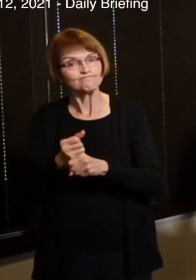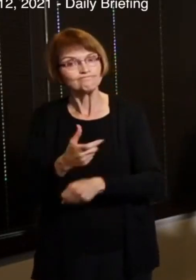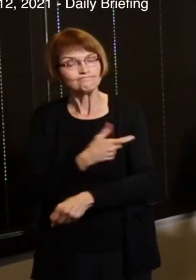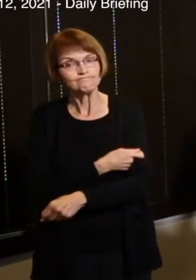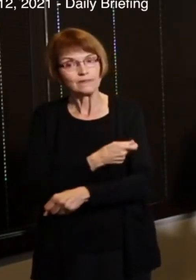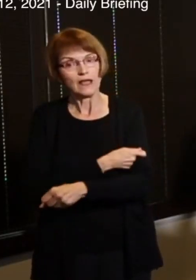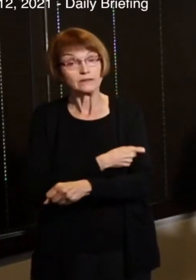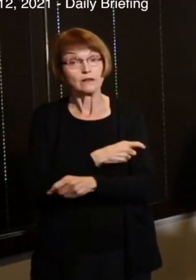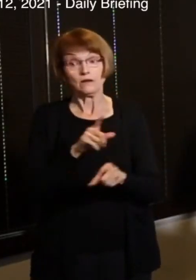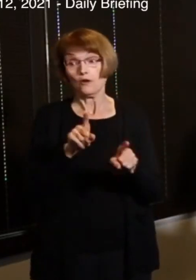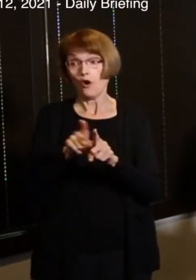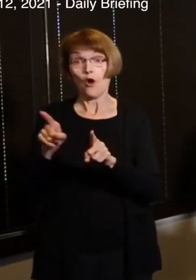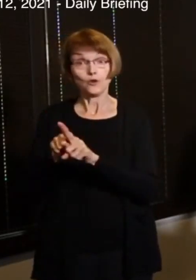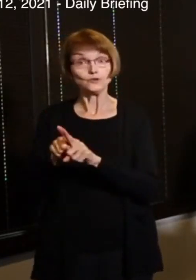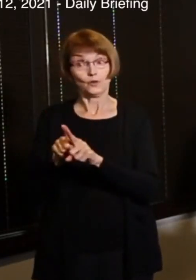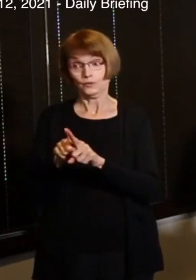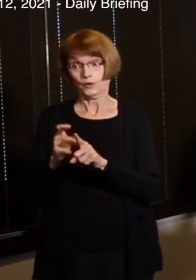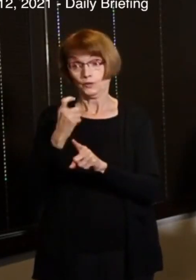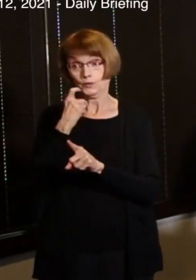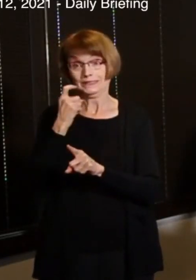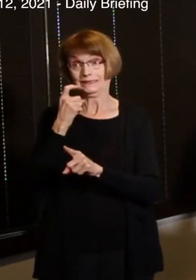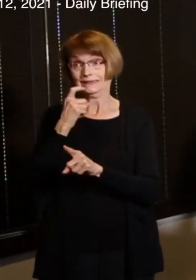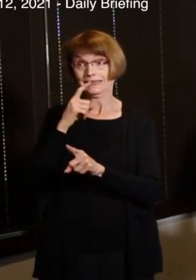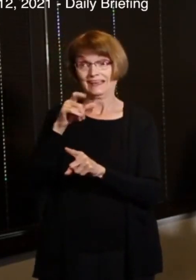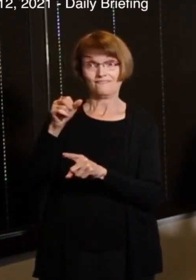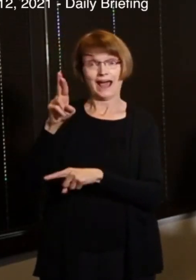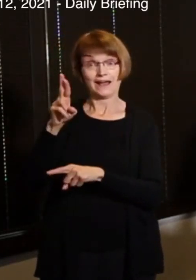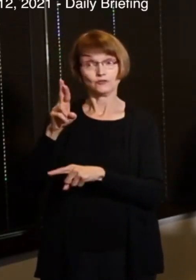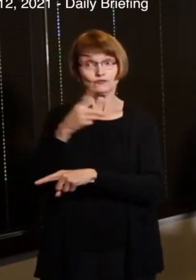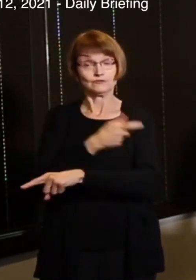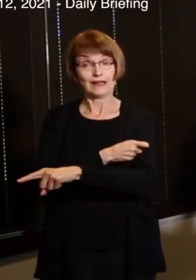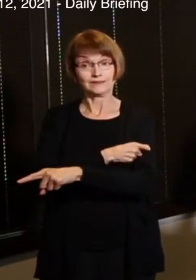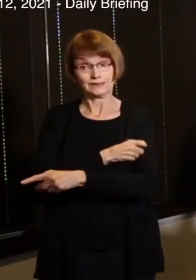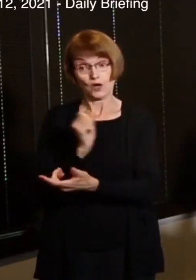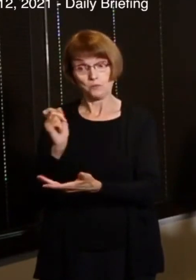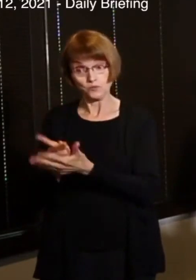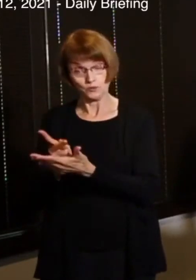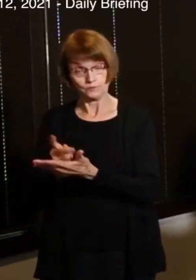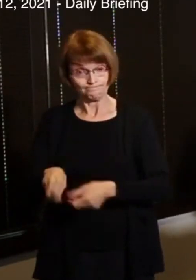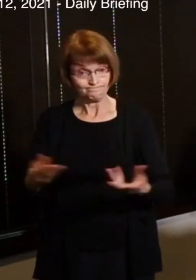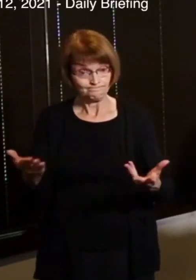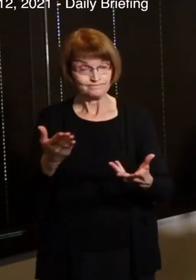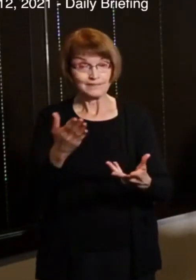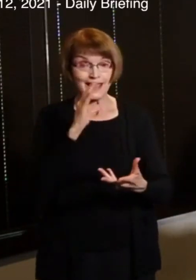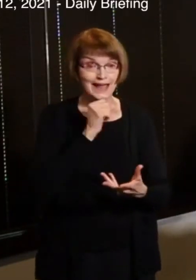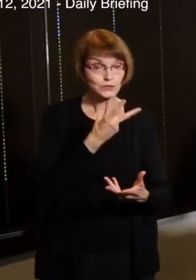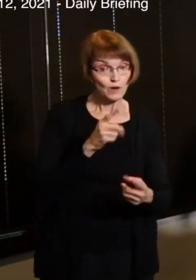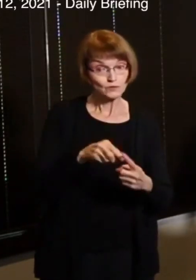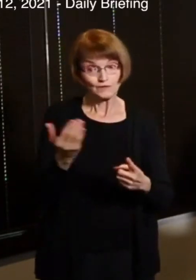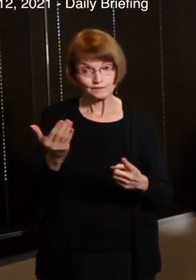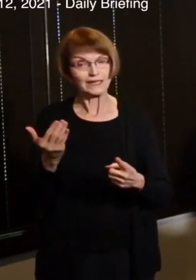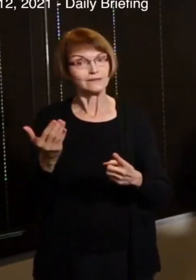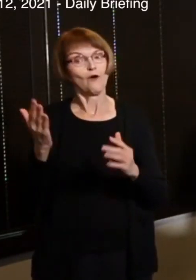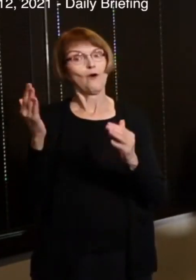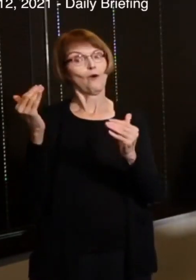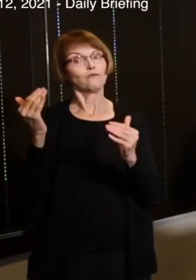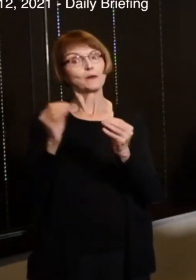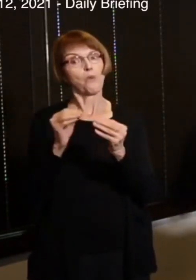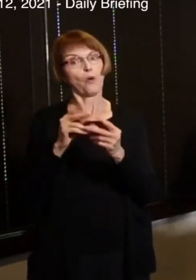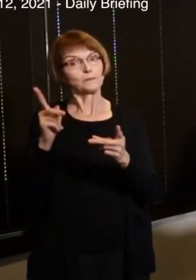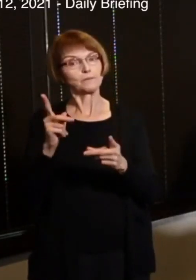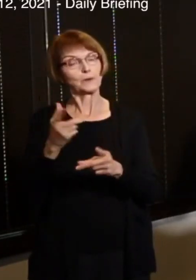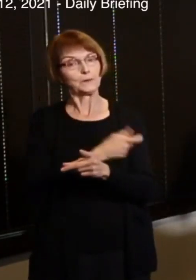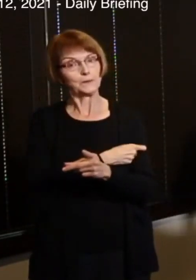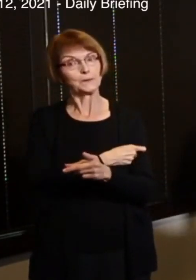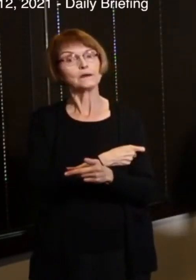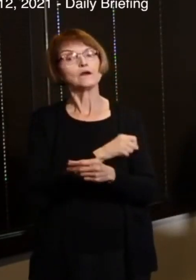with that approval of the Pfizer vaccine for those aged 12 to 15. But, and there's always a but, we still have